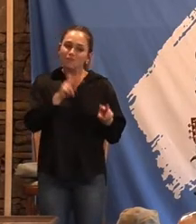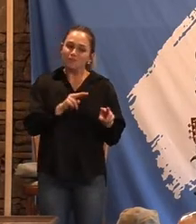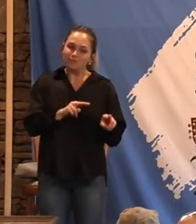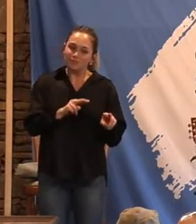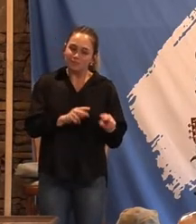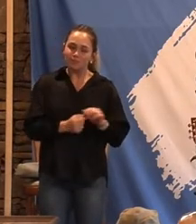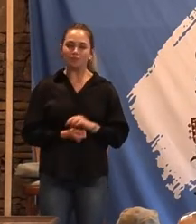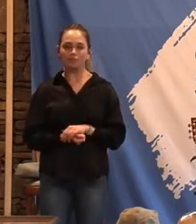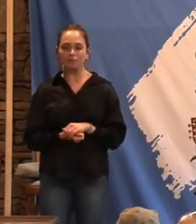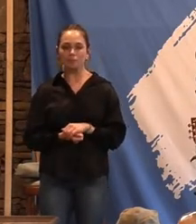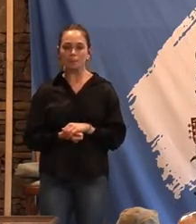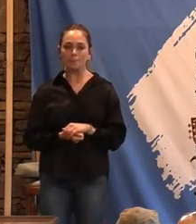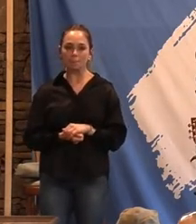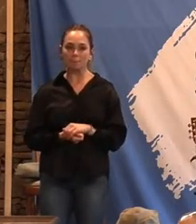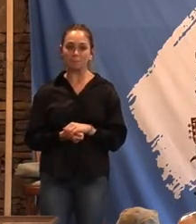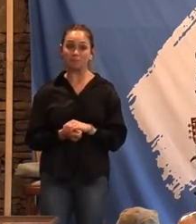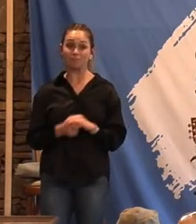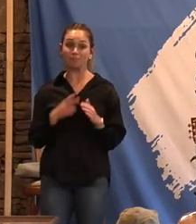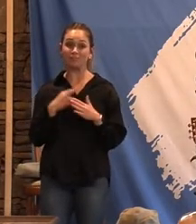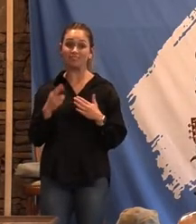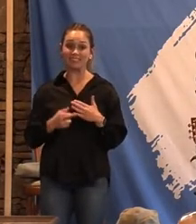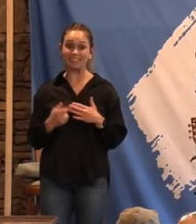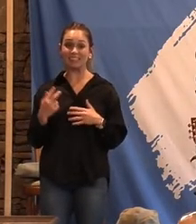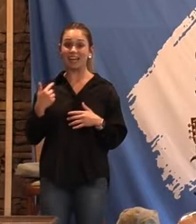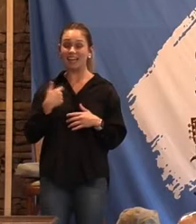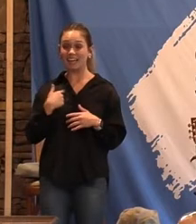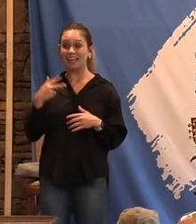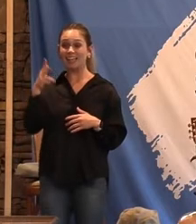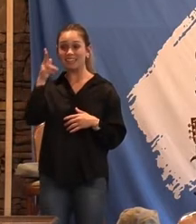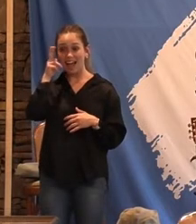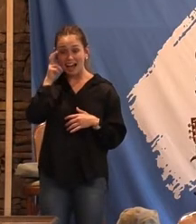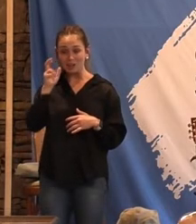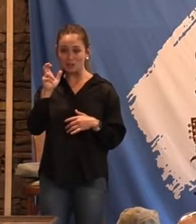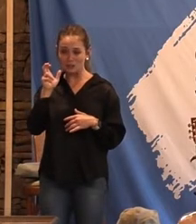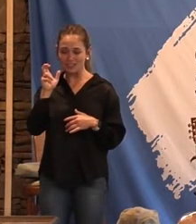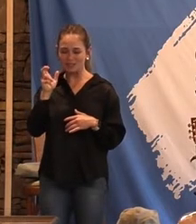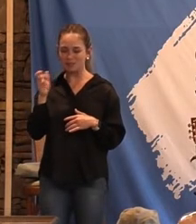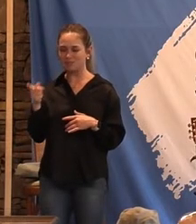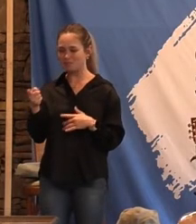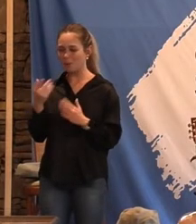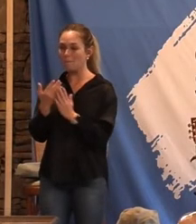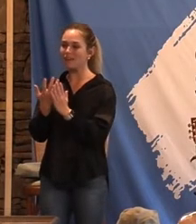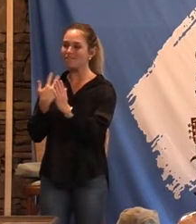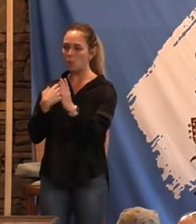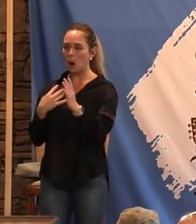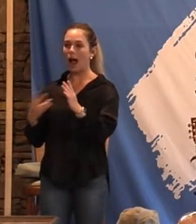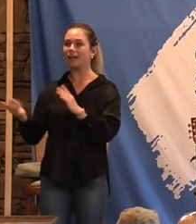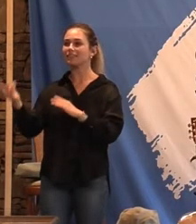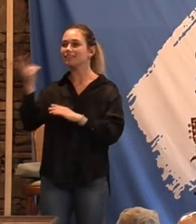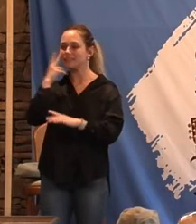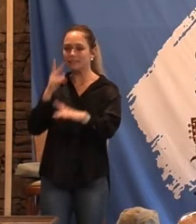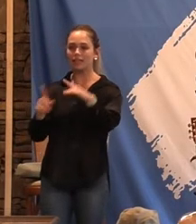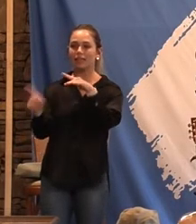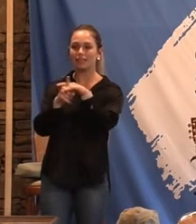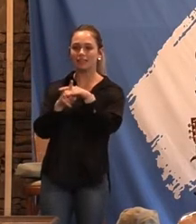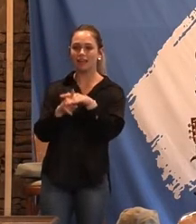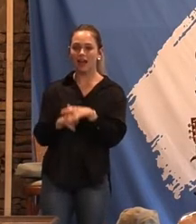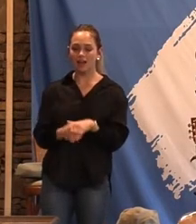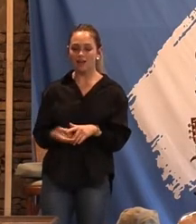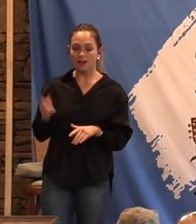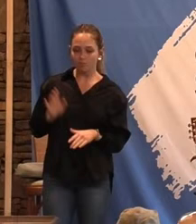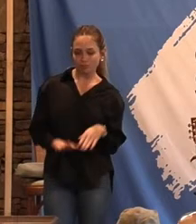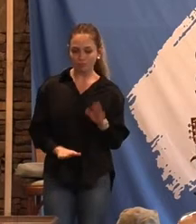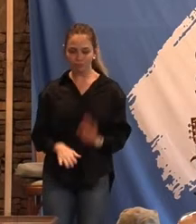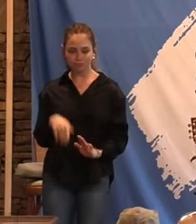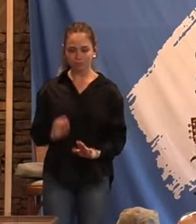him. In the end, I heard Johnny before I saw him. I hear this little whap, whap, whap,